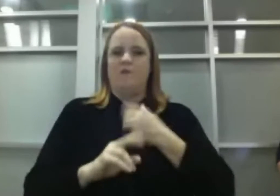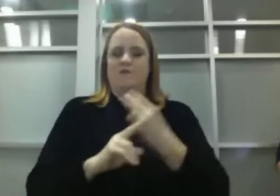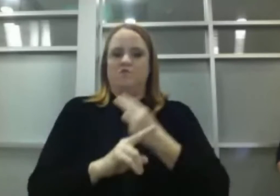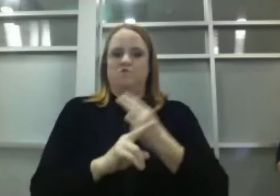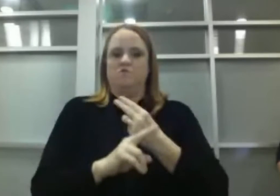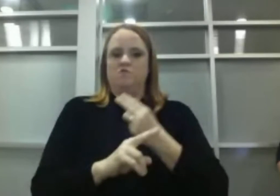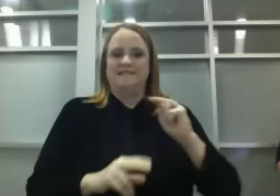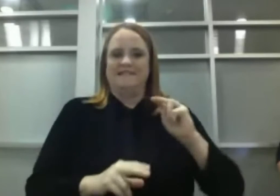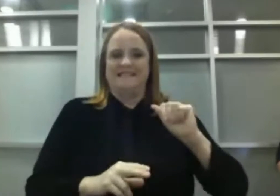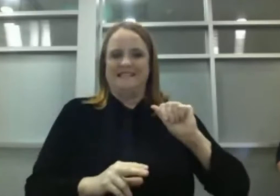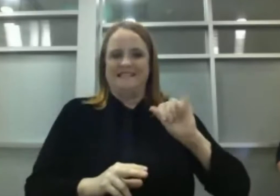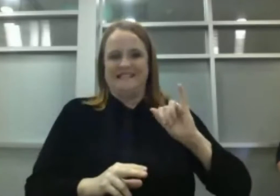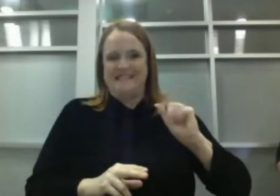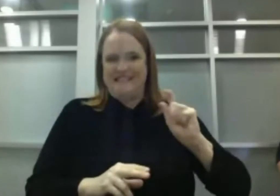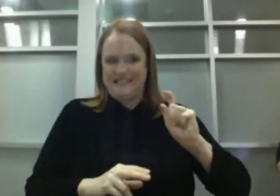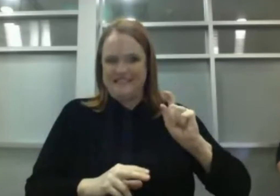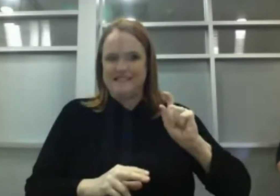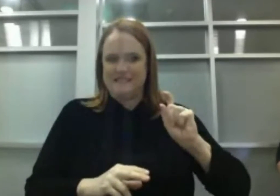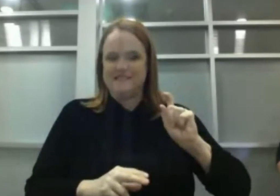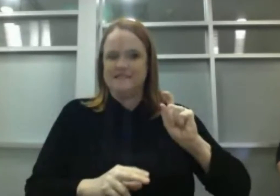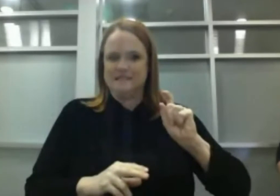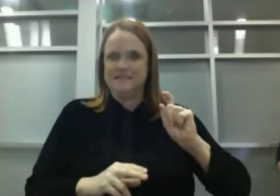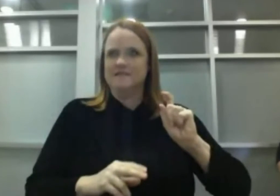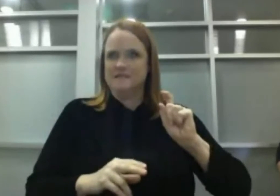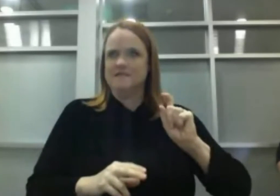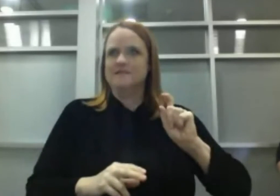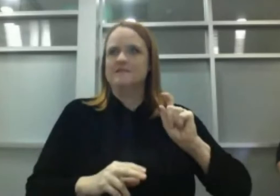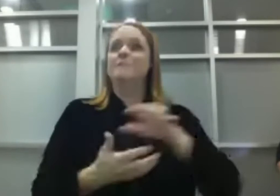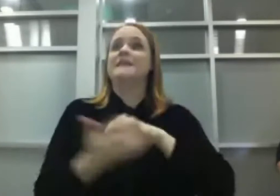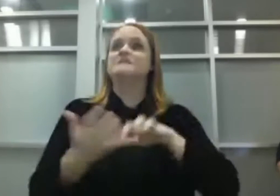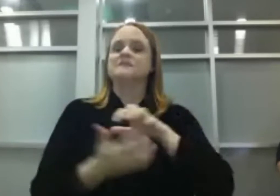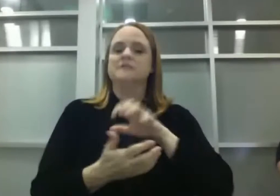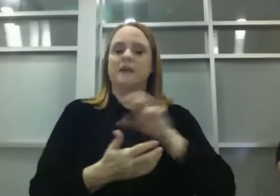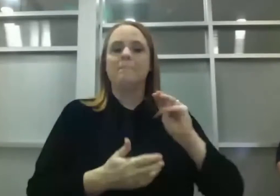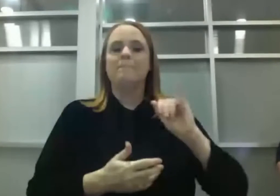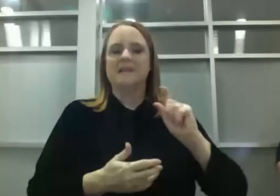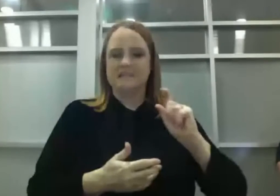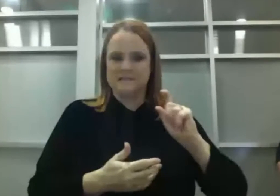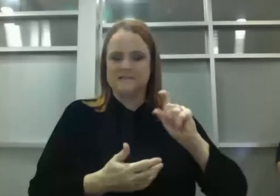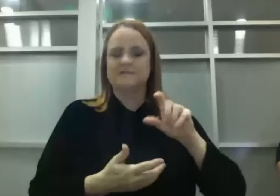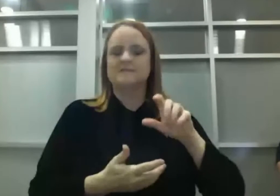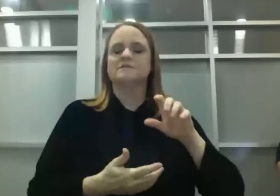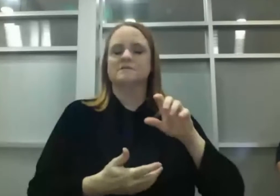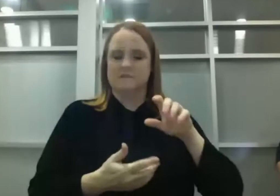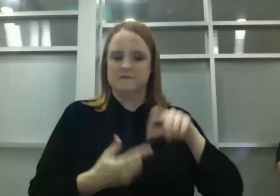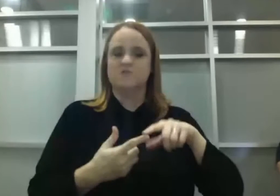small example files, but it's not how you start an actual project. And you just do that with Mix